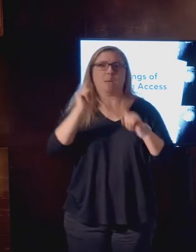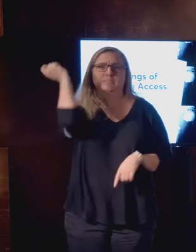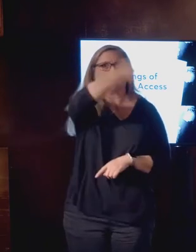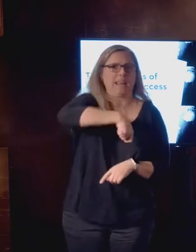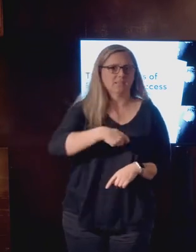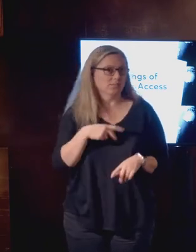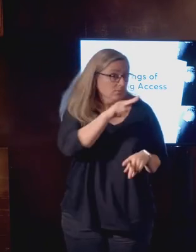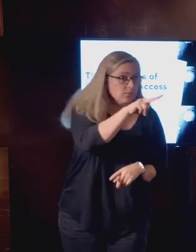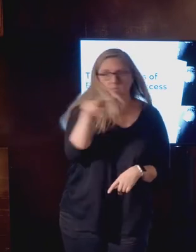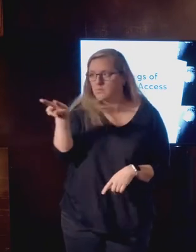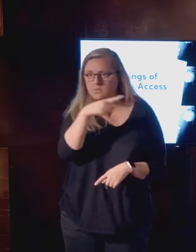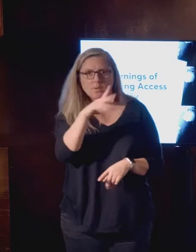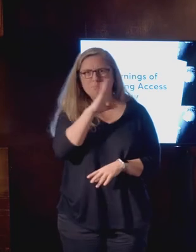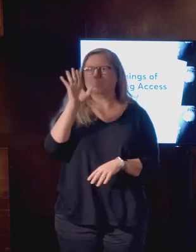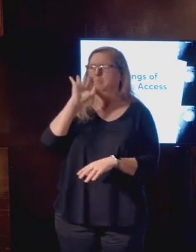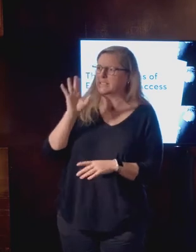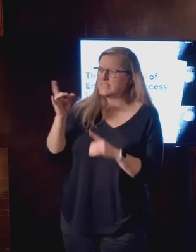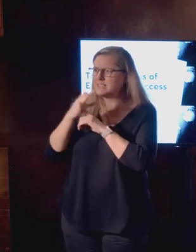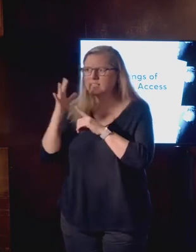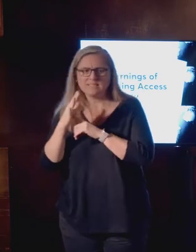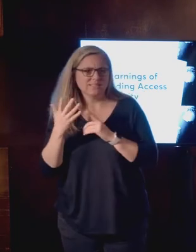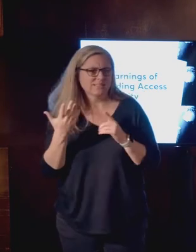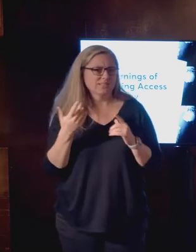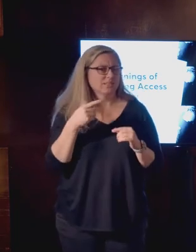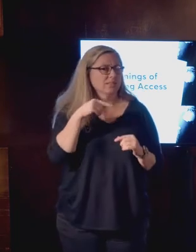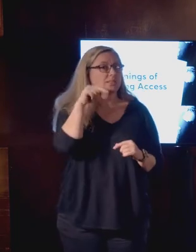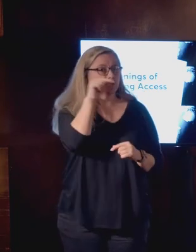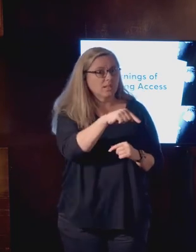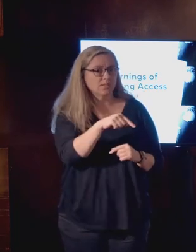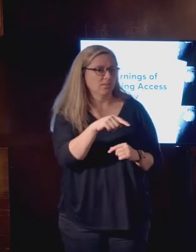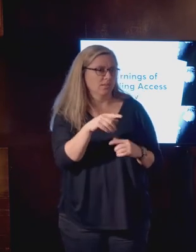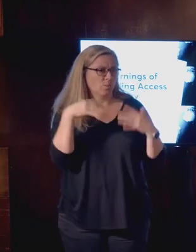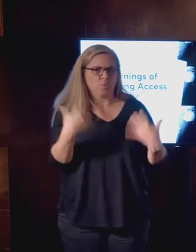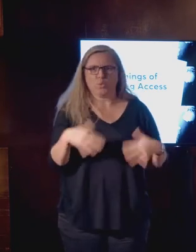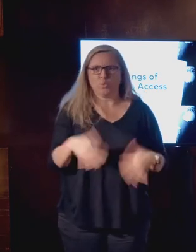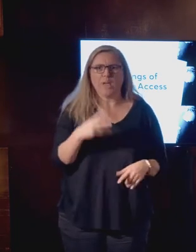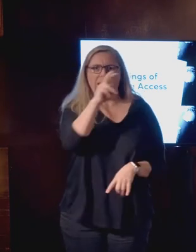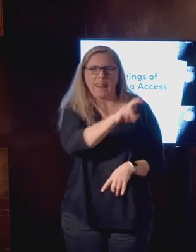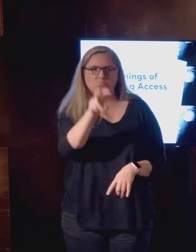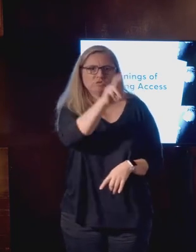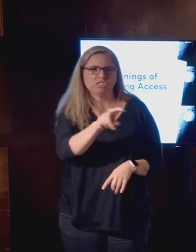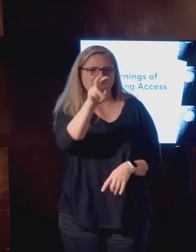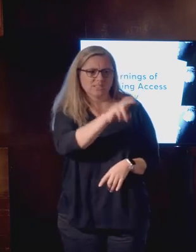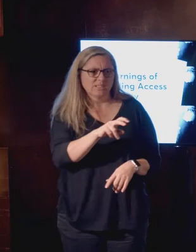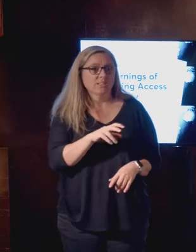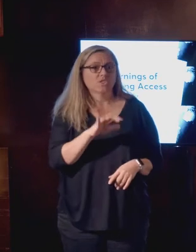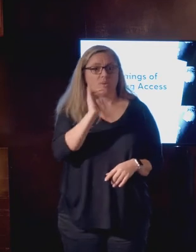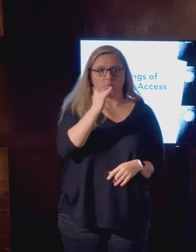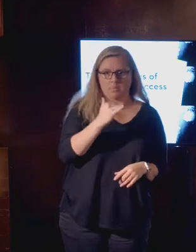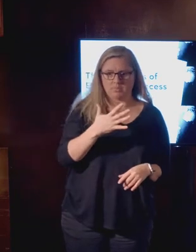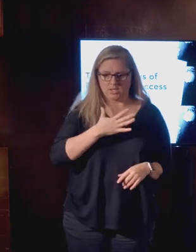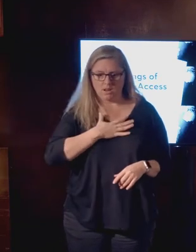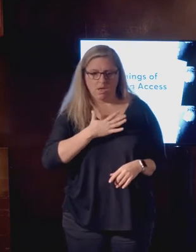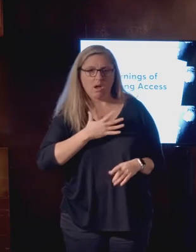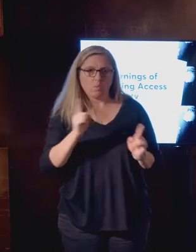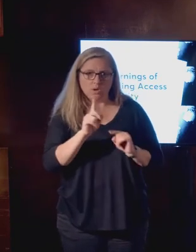tennis, and she can often miss something over here. And also she's an incredible lip reader, so she would probably also like to